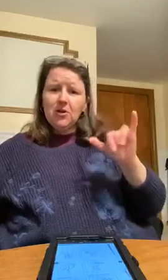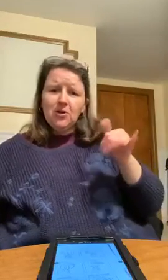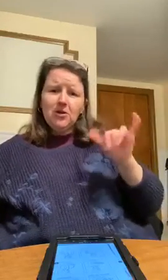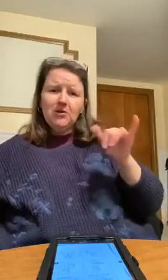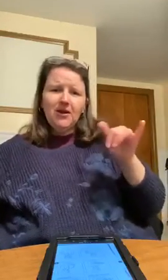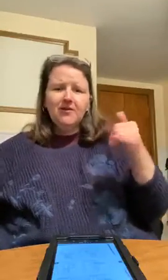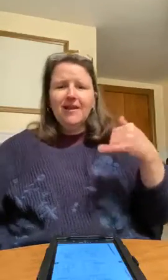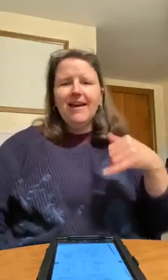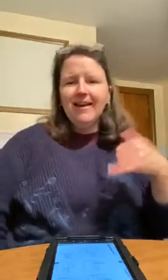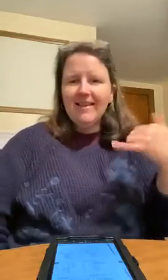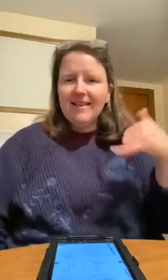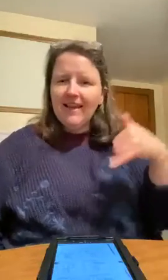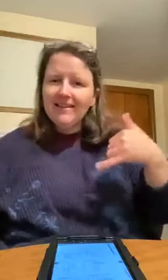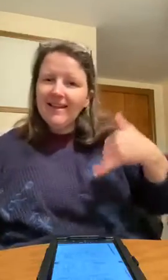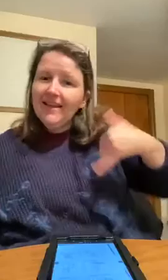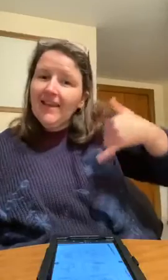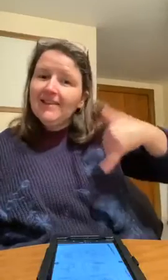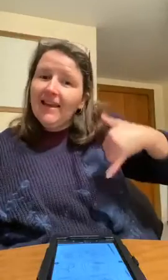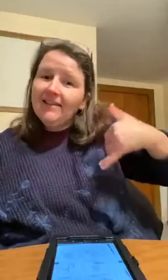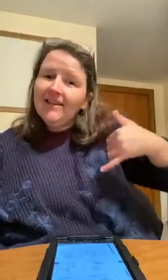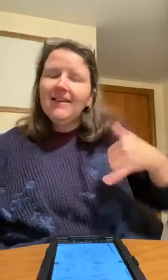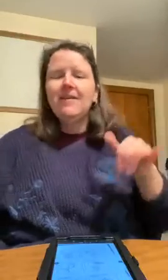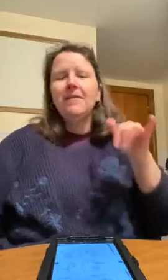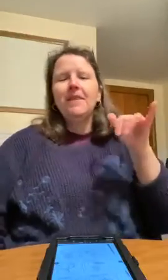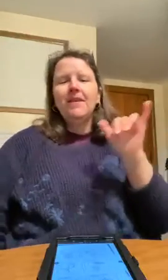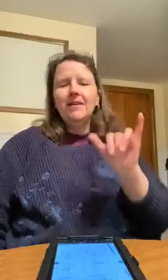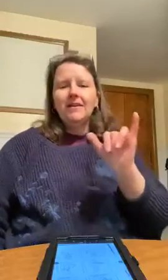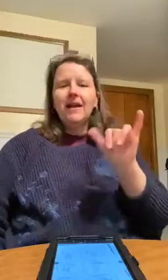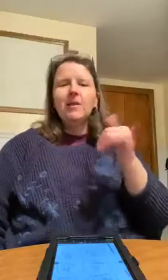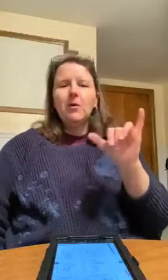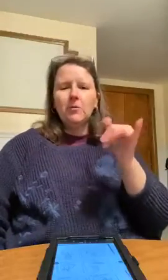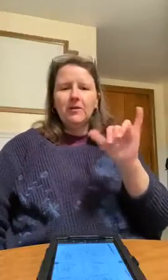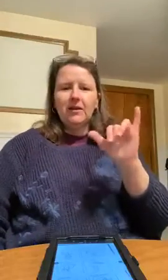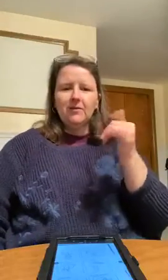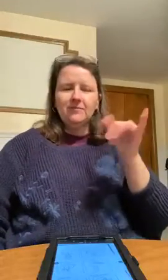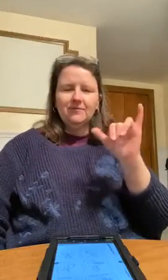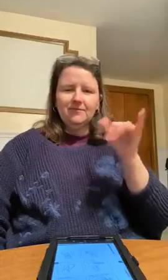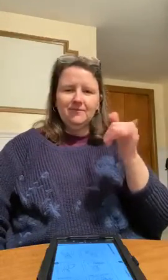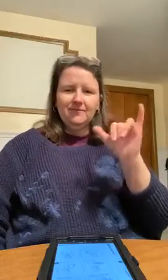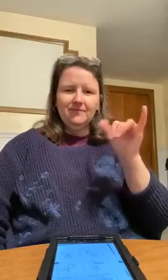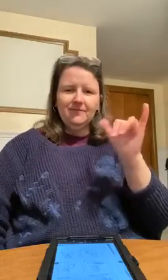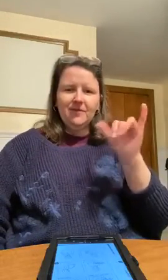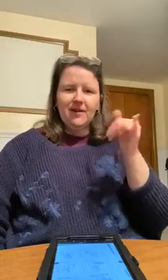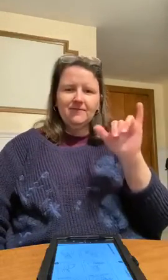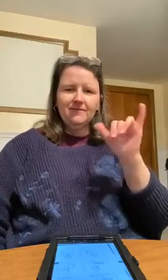Dude, no, that's hang 10. That's hang 10. Yellow, yellow. Okay.